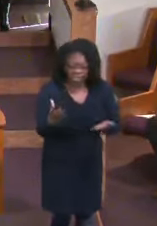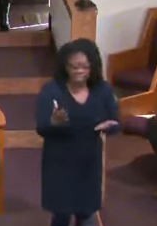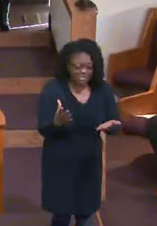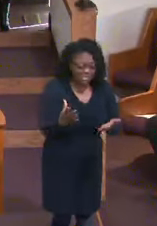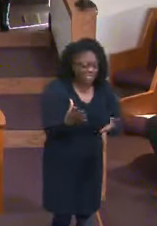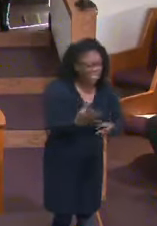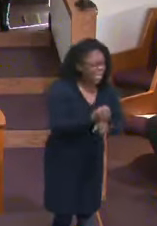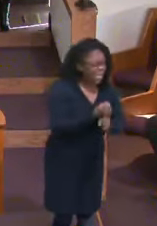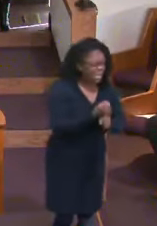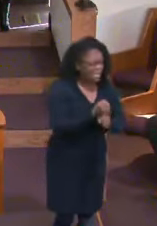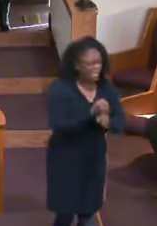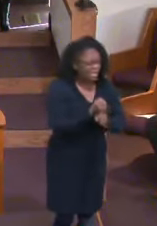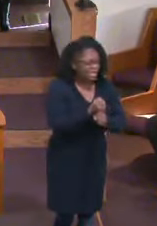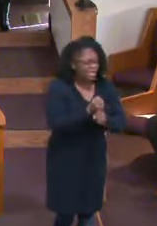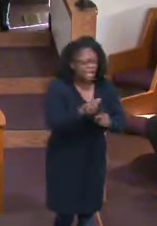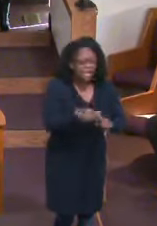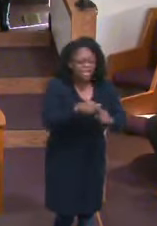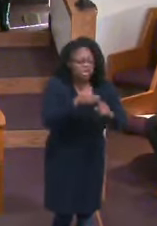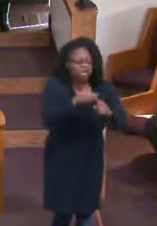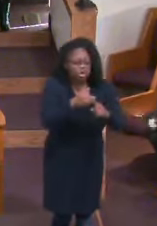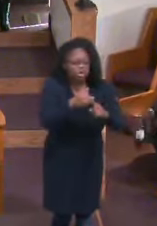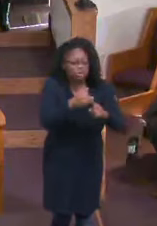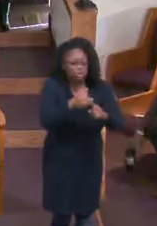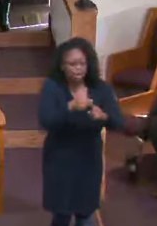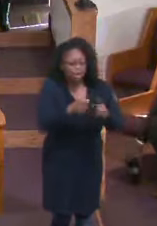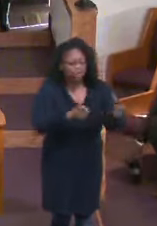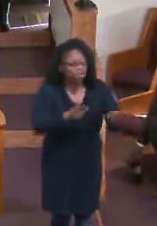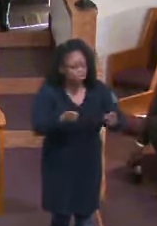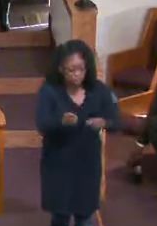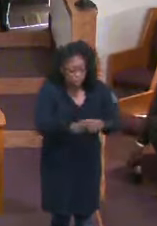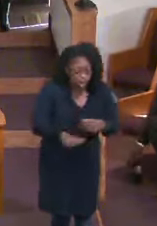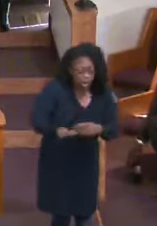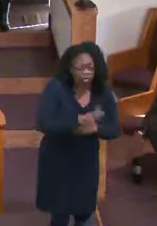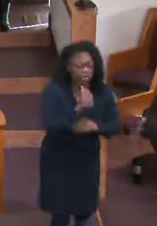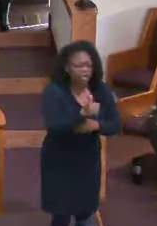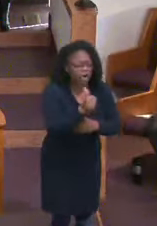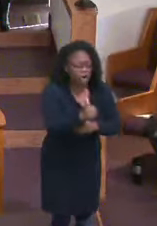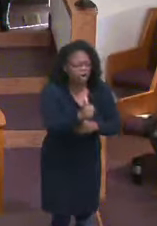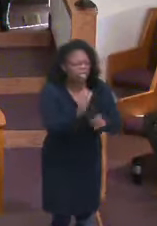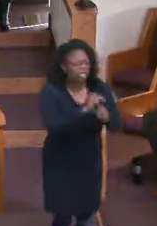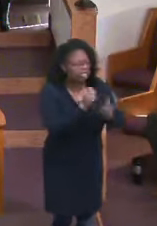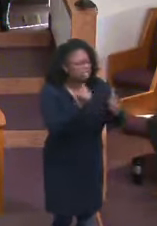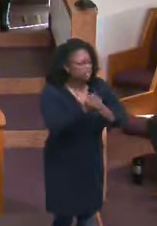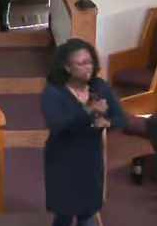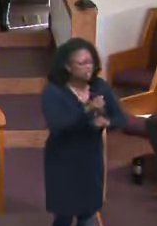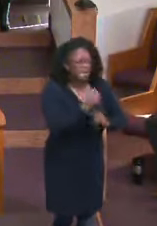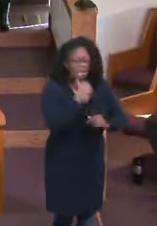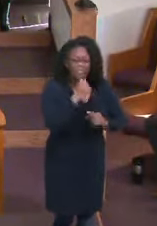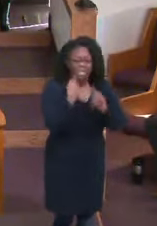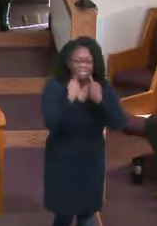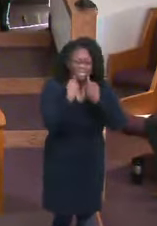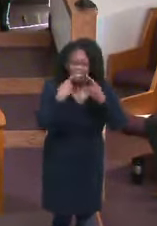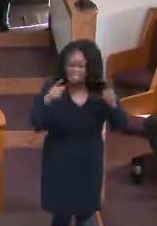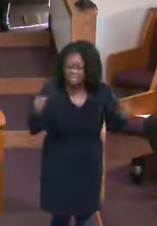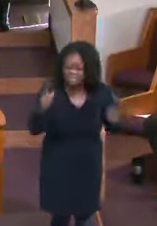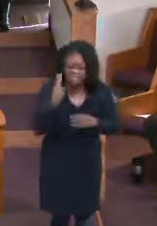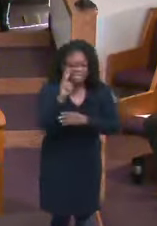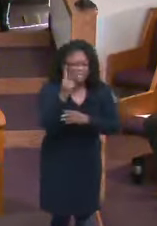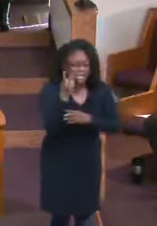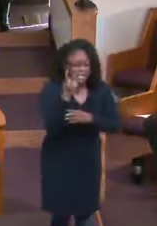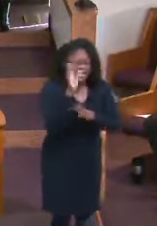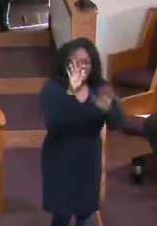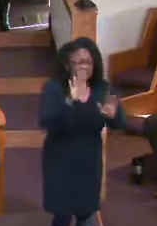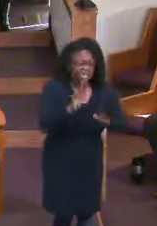one has gained a certain amount of control over their own situation and destiny. And I'm not suggesting this second Sunday of a new year